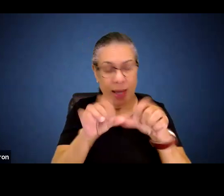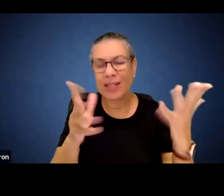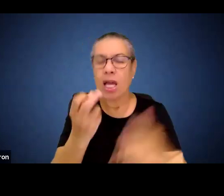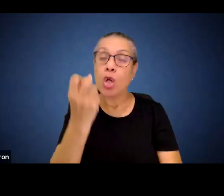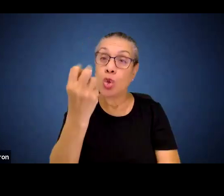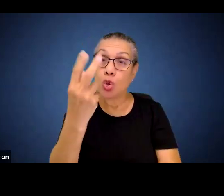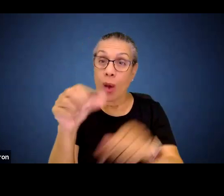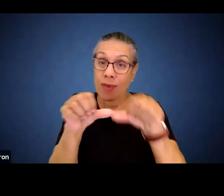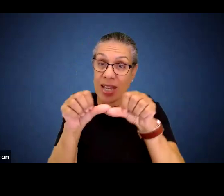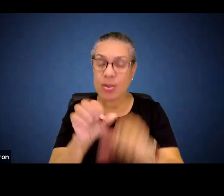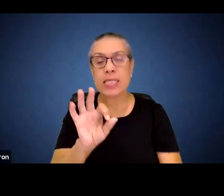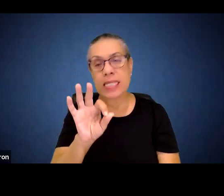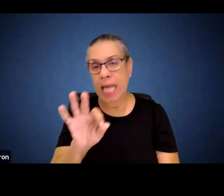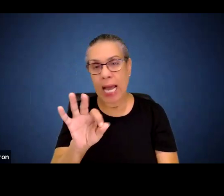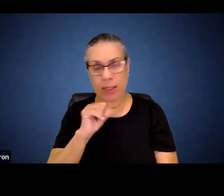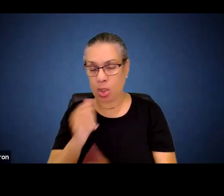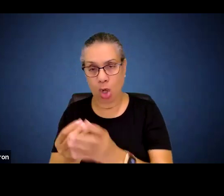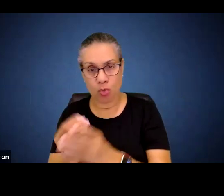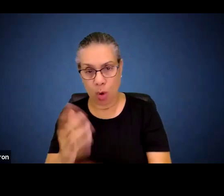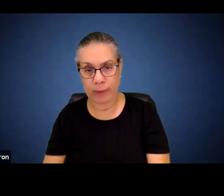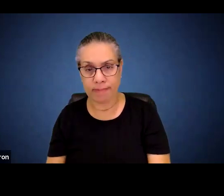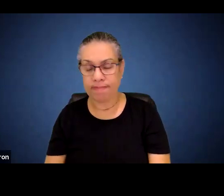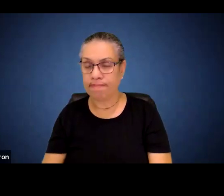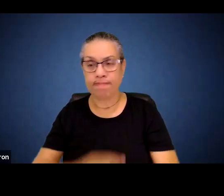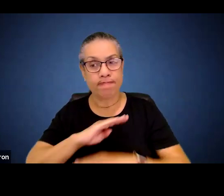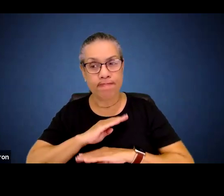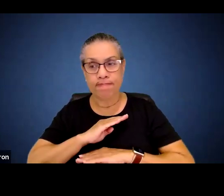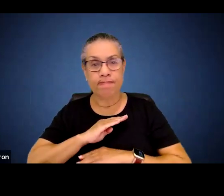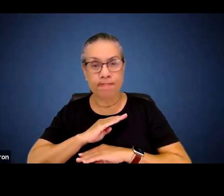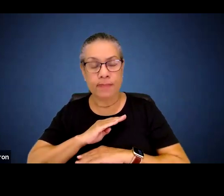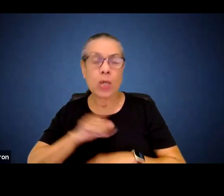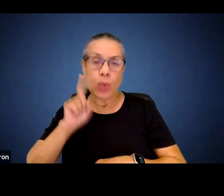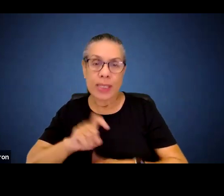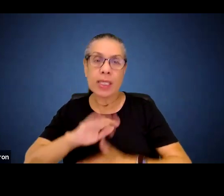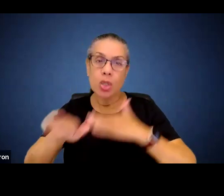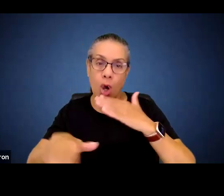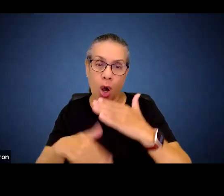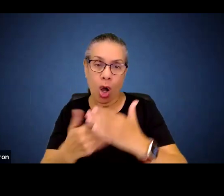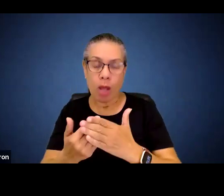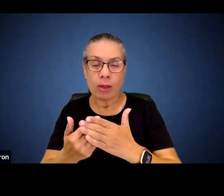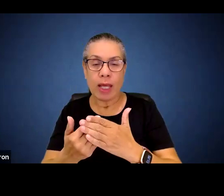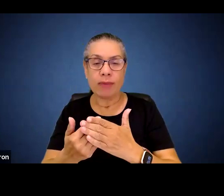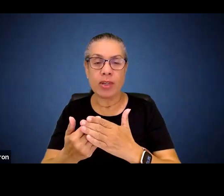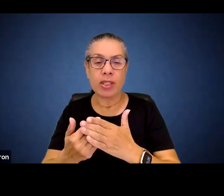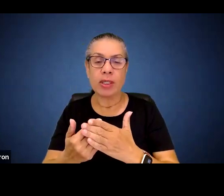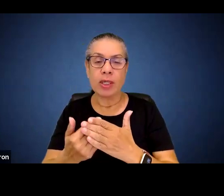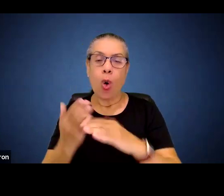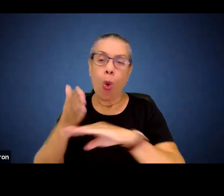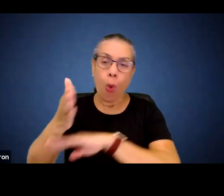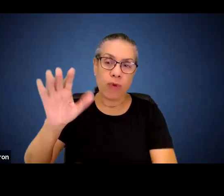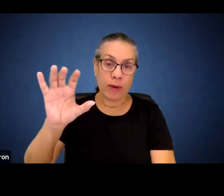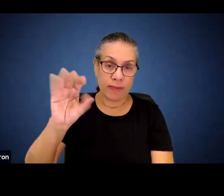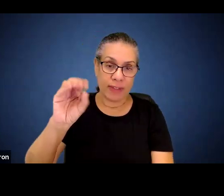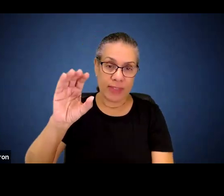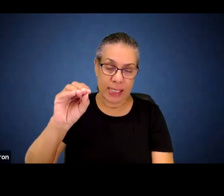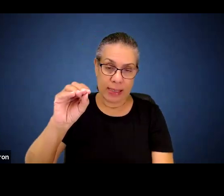close achievement gaps until all subgroups have an SGP, median student growth, over 50, and frankly,